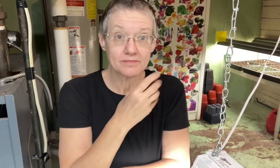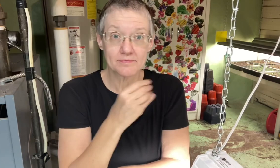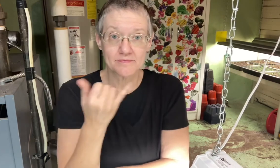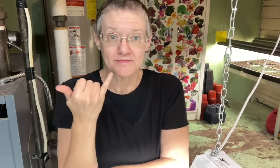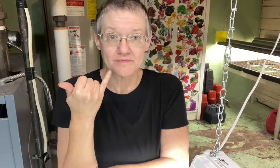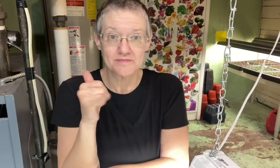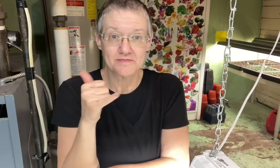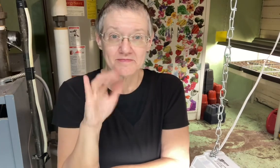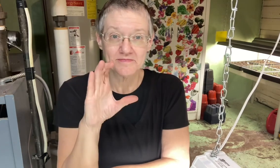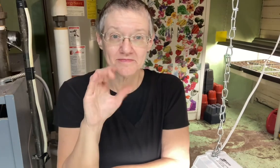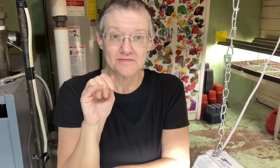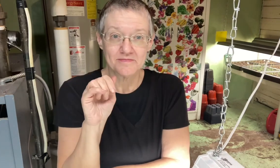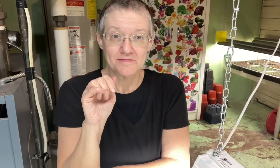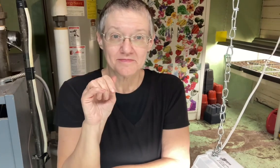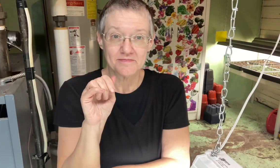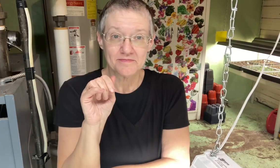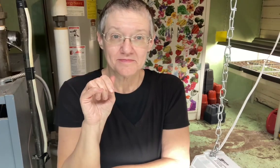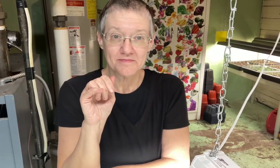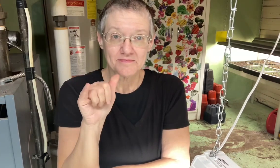But the red and yellow cayenne,